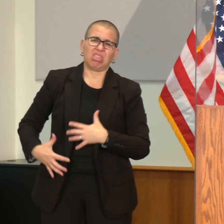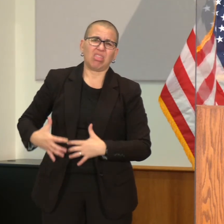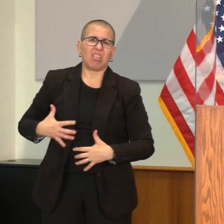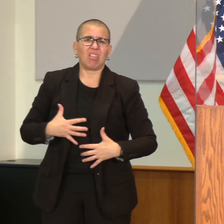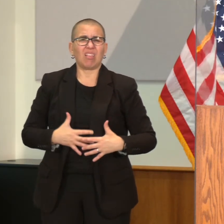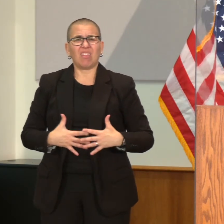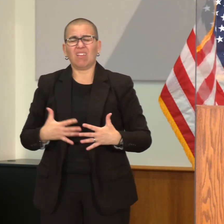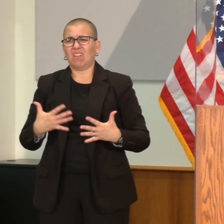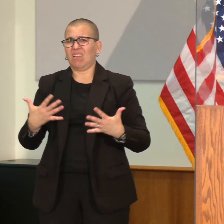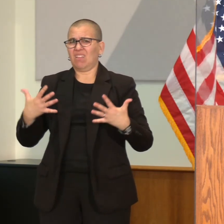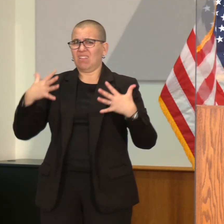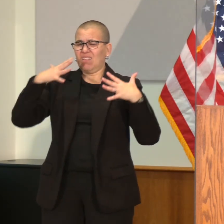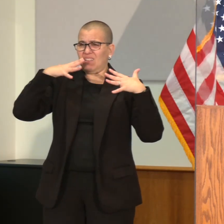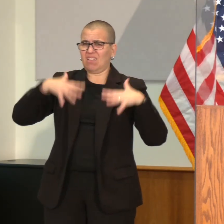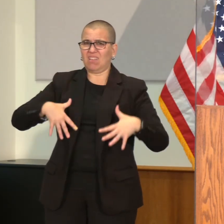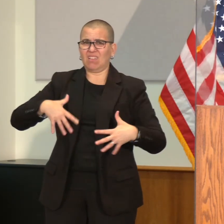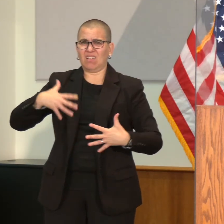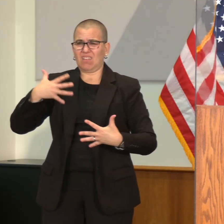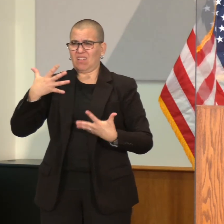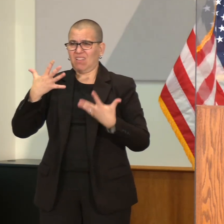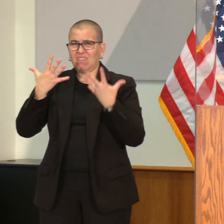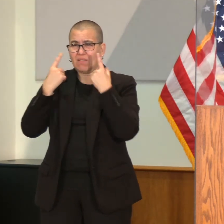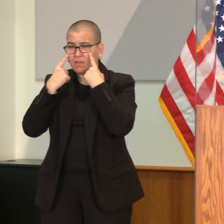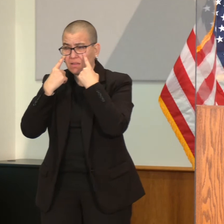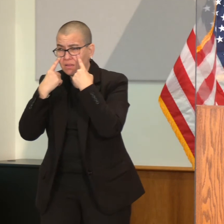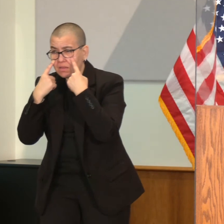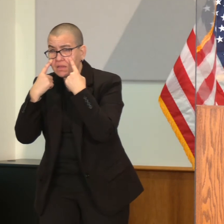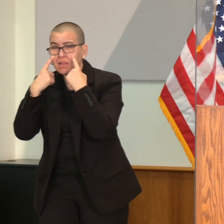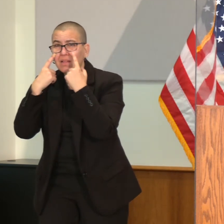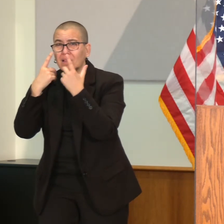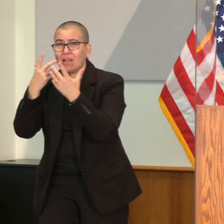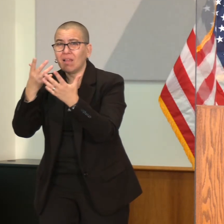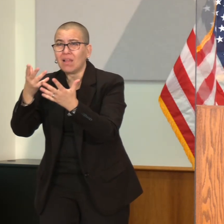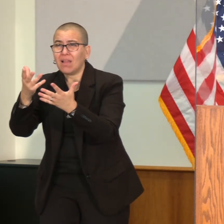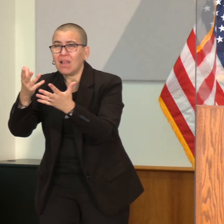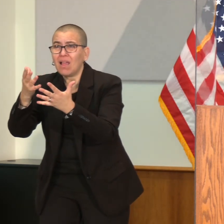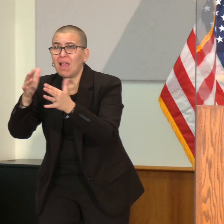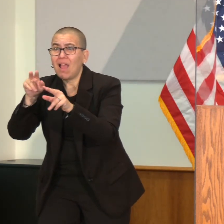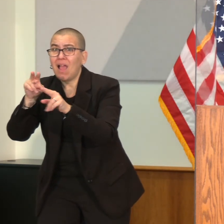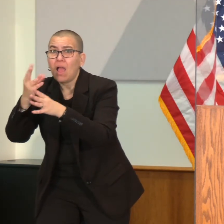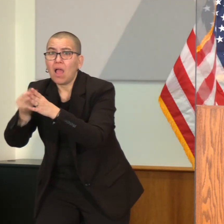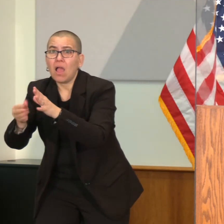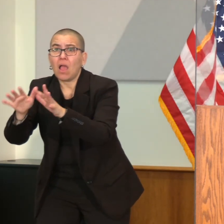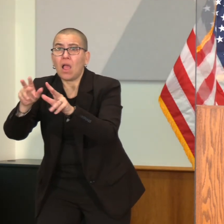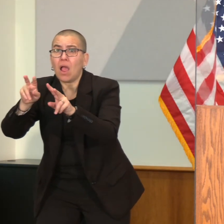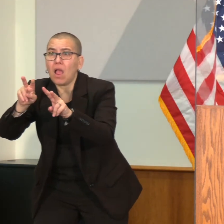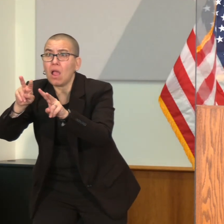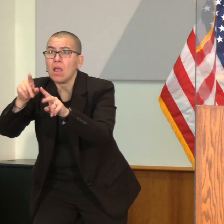as we were all waiting for the verdict in the Derek Chauvin case.